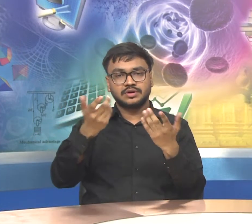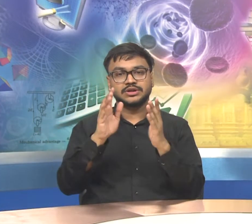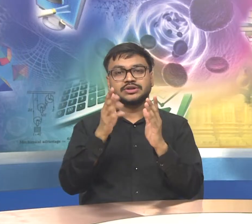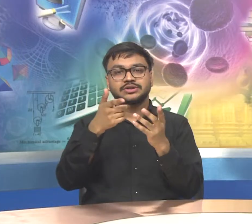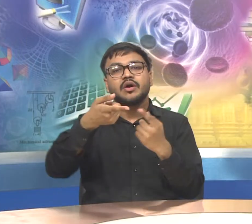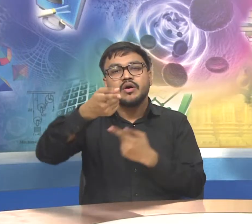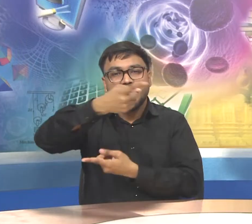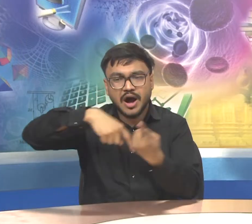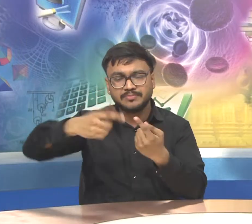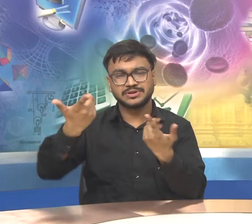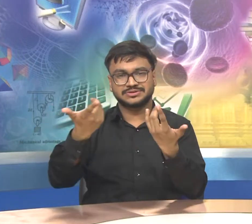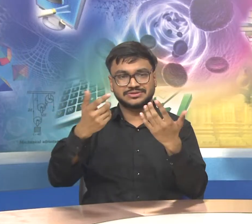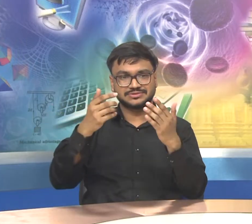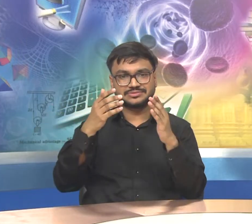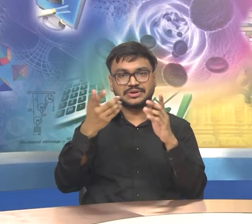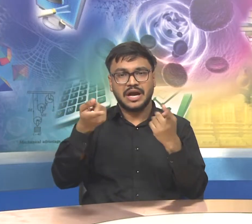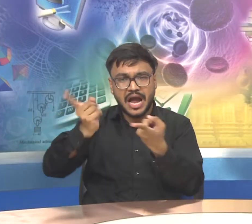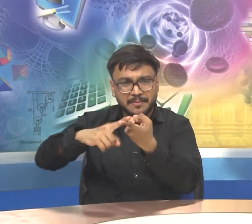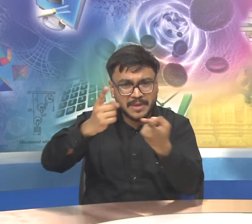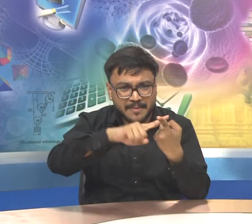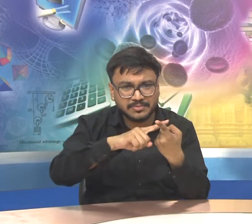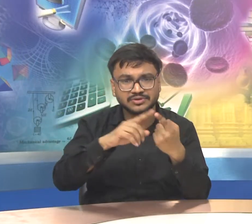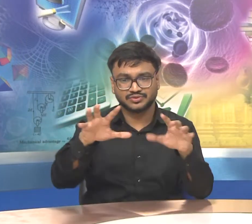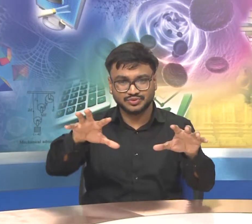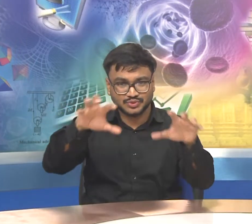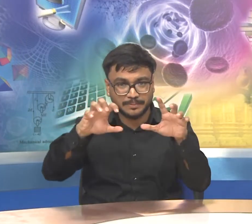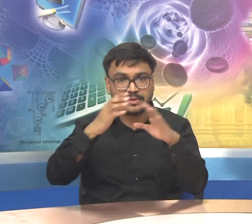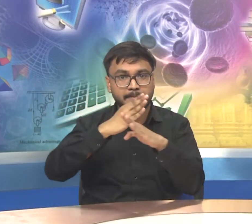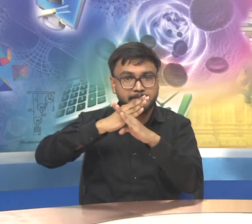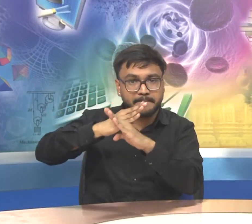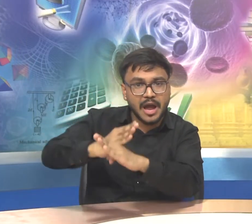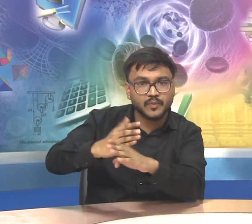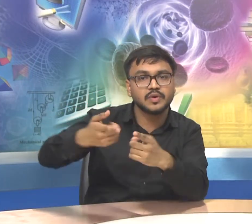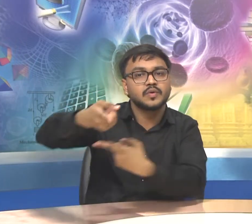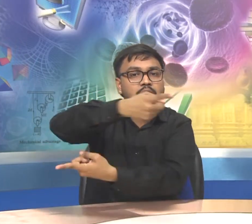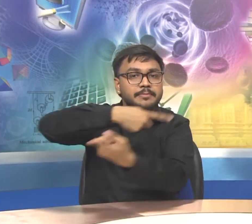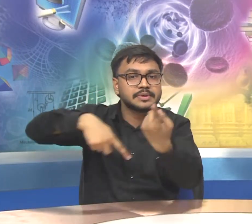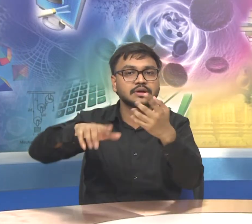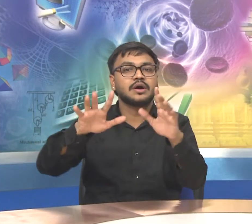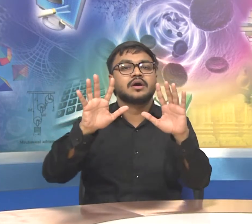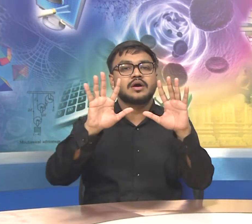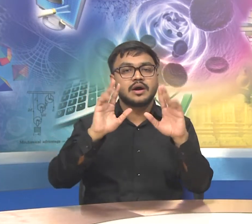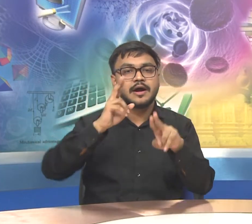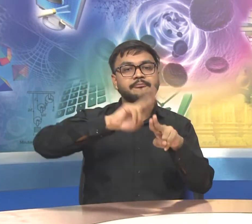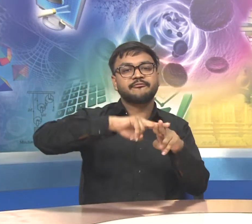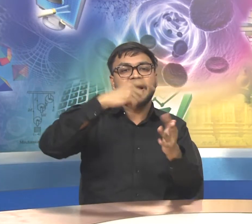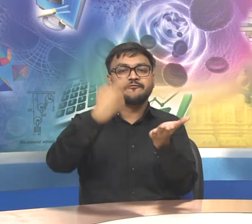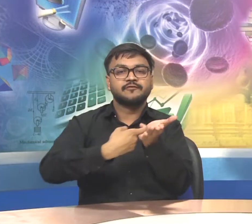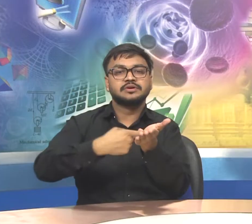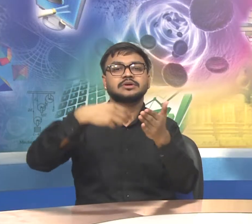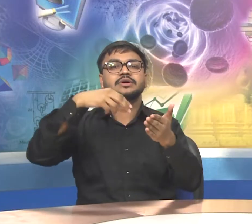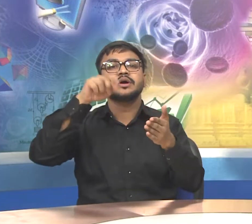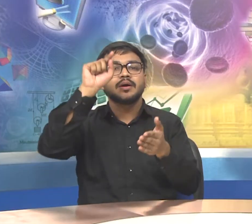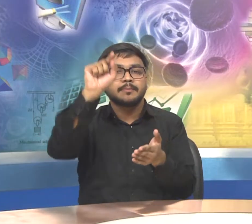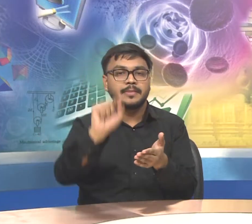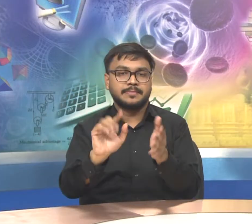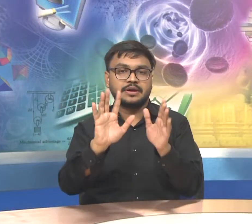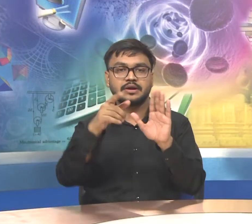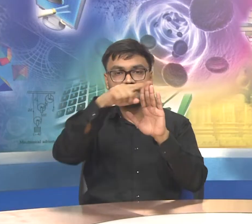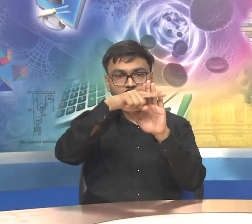These cases related to writs which involves violation of fundamental rights,